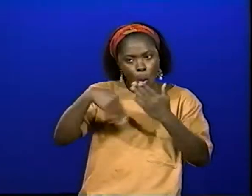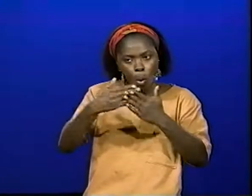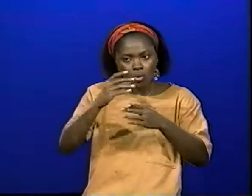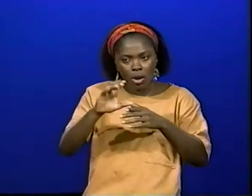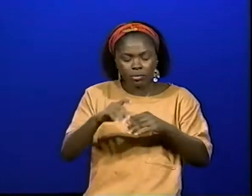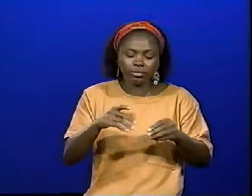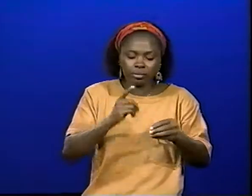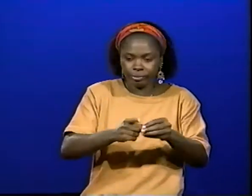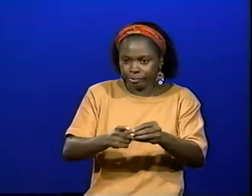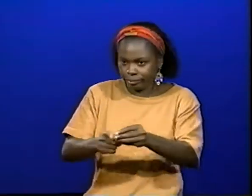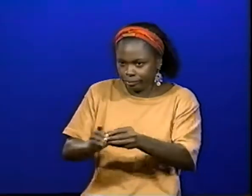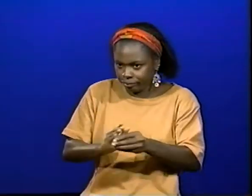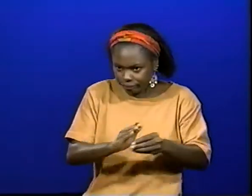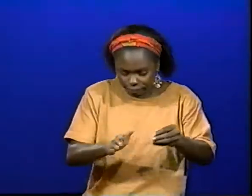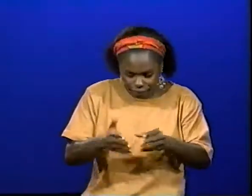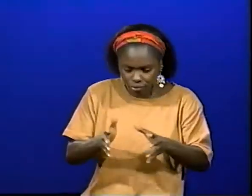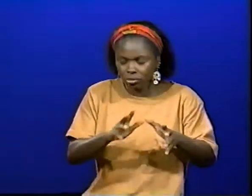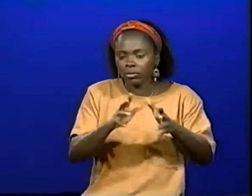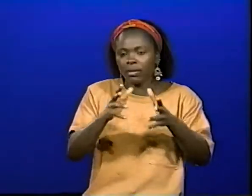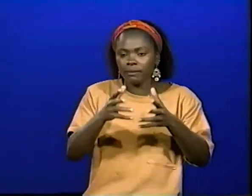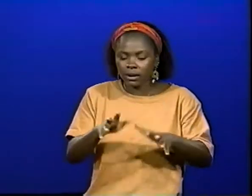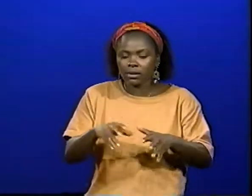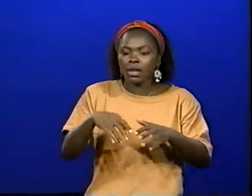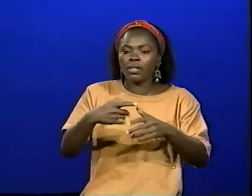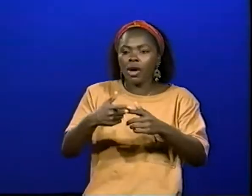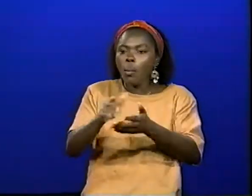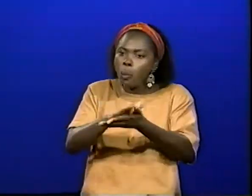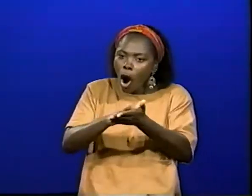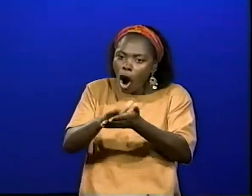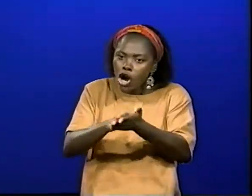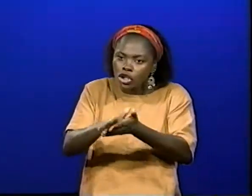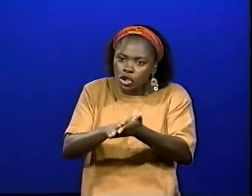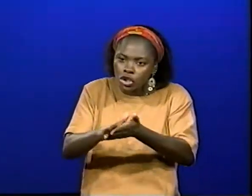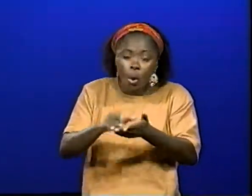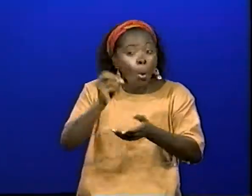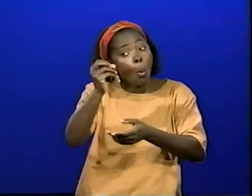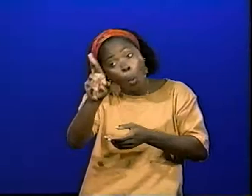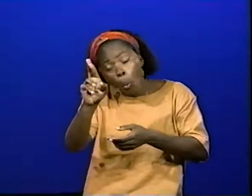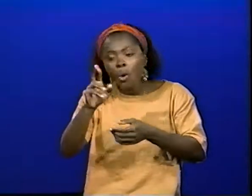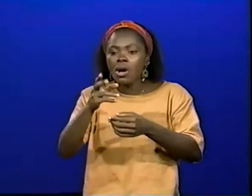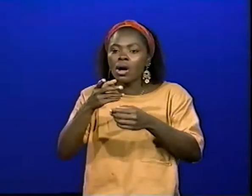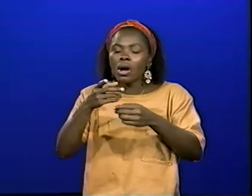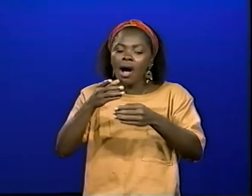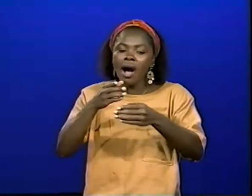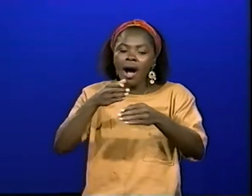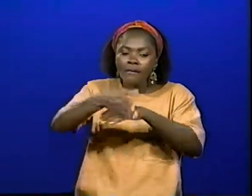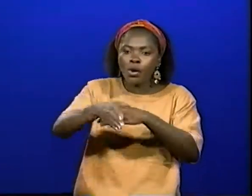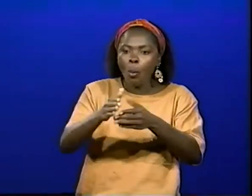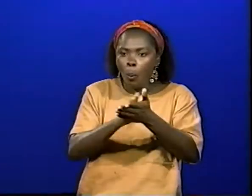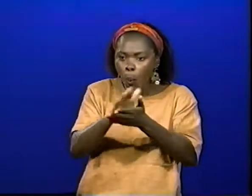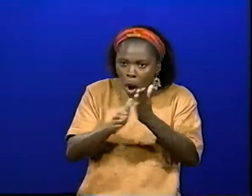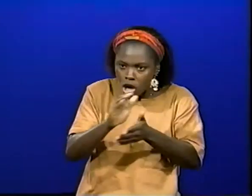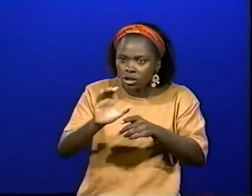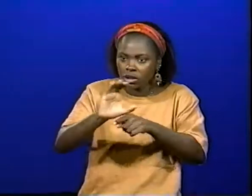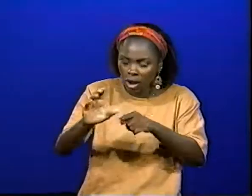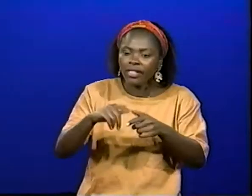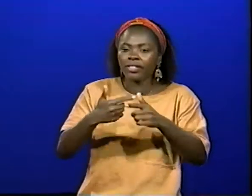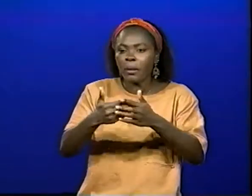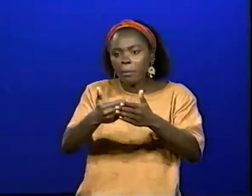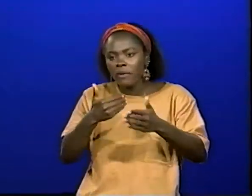and then chop up the carrots. When you're done, you can wash them. Or if you want, you can wash